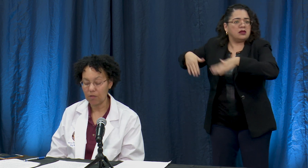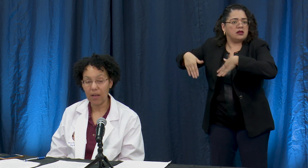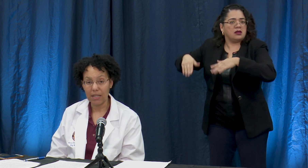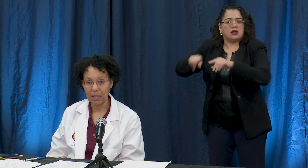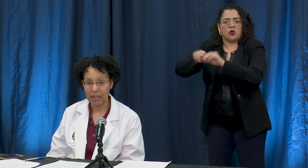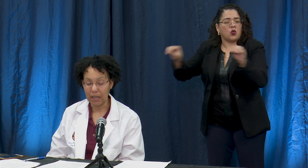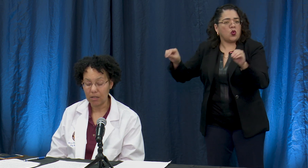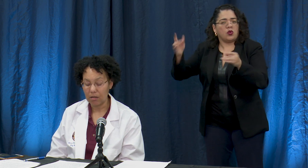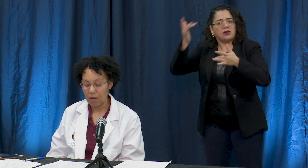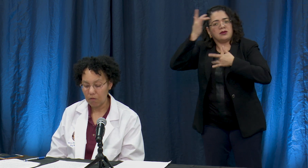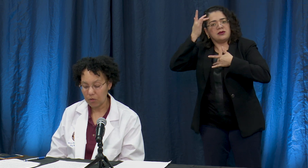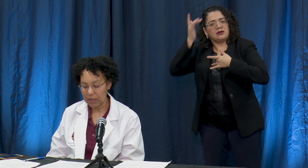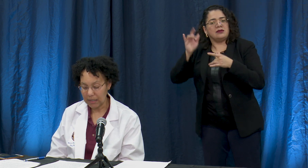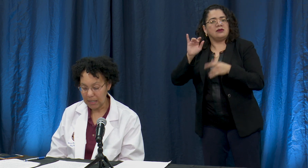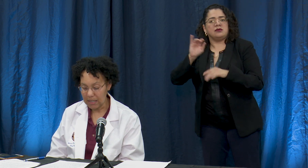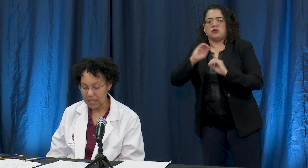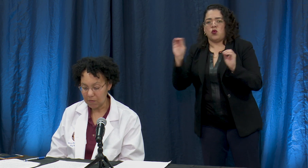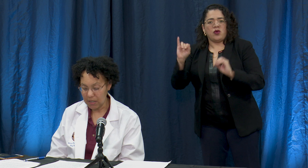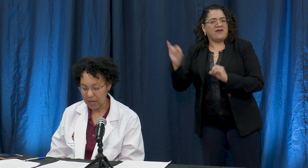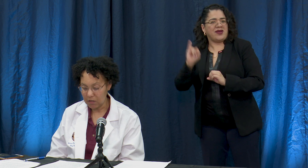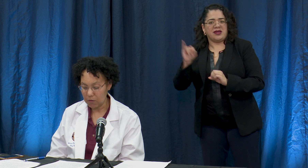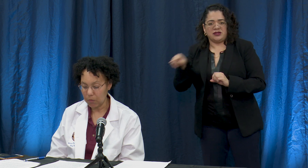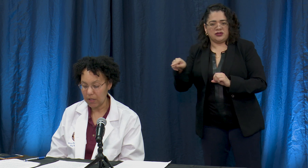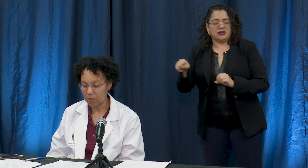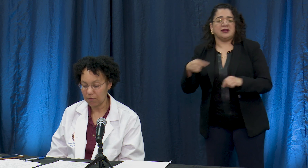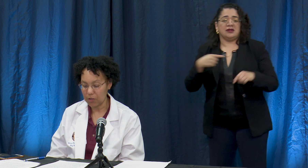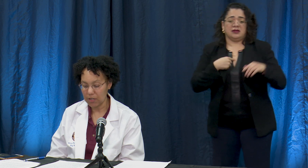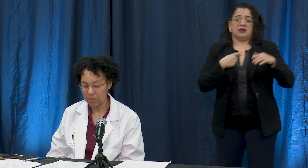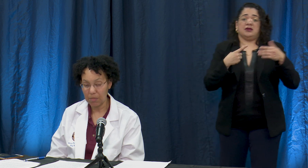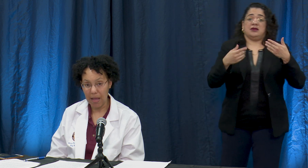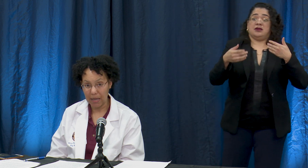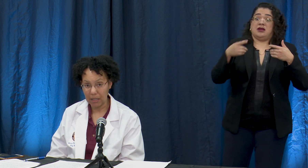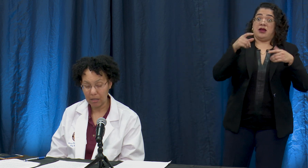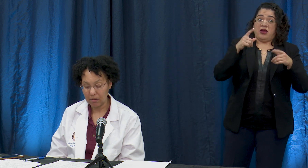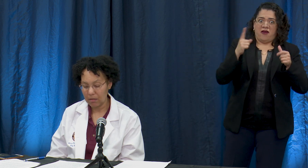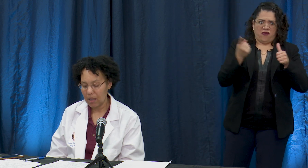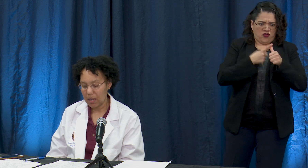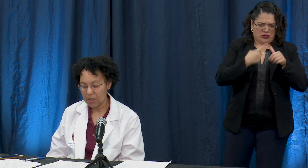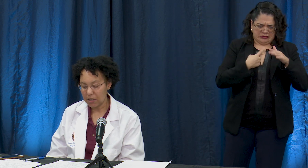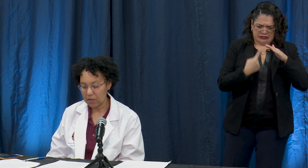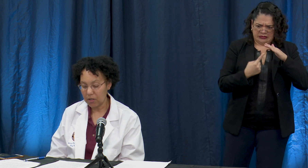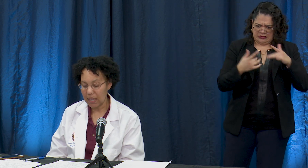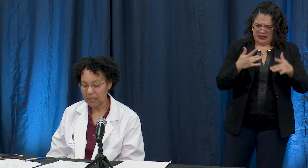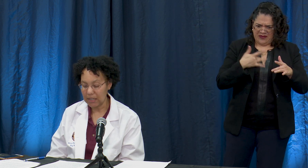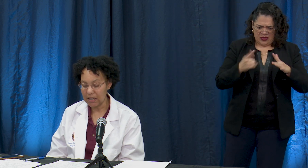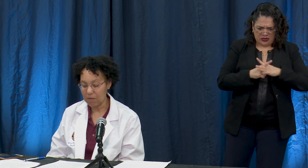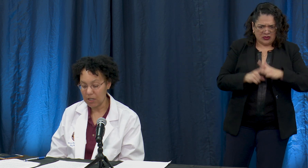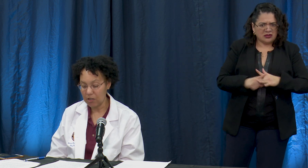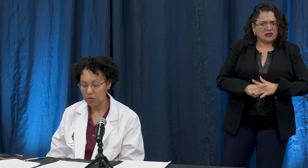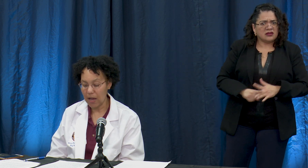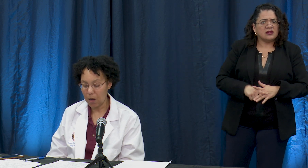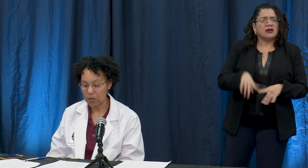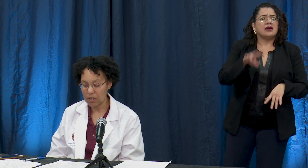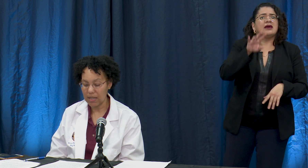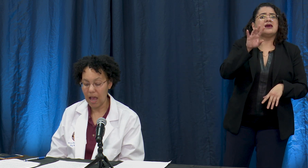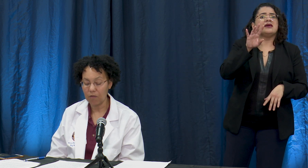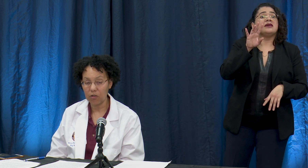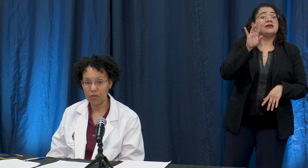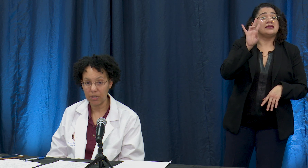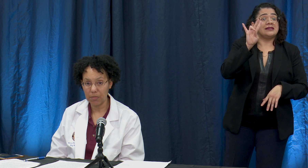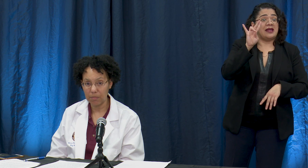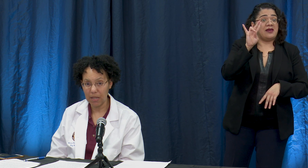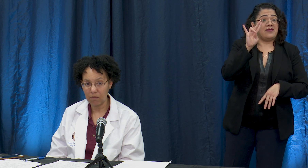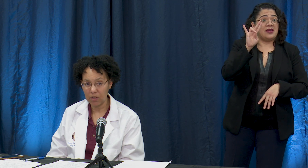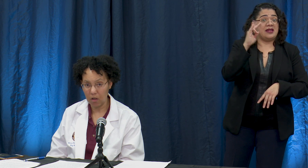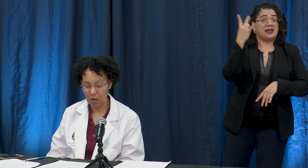should self-isolate for at least 7 days from when they were first symptomatic until at least 72 hours after